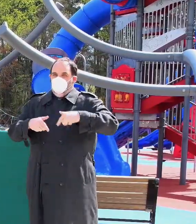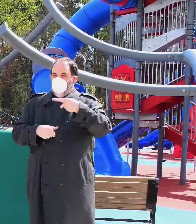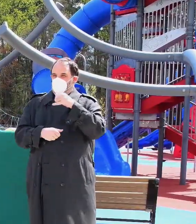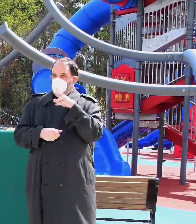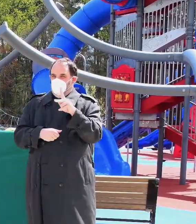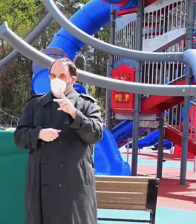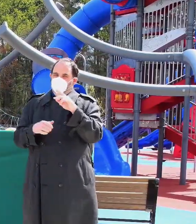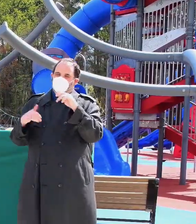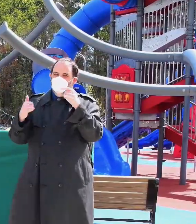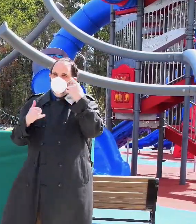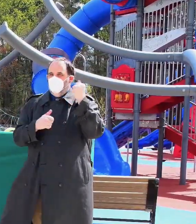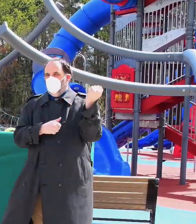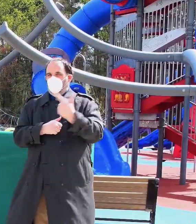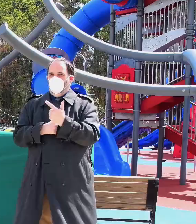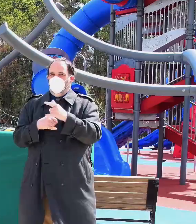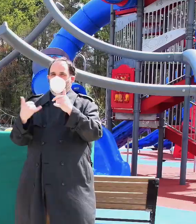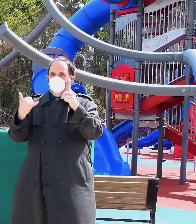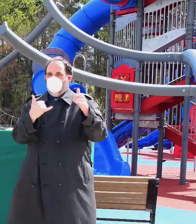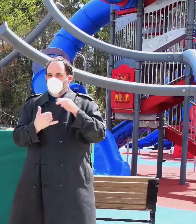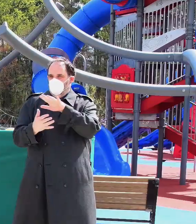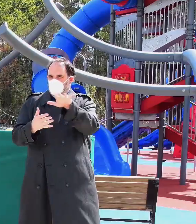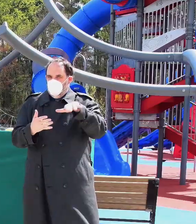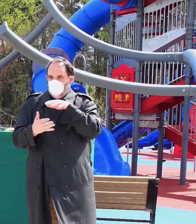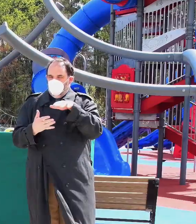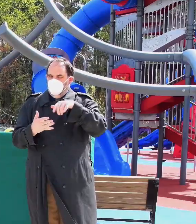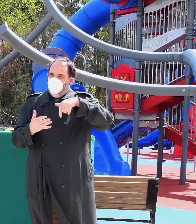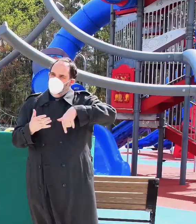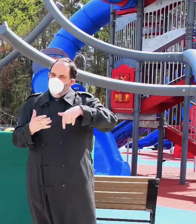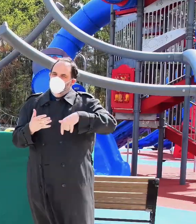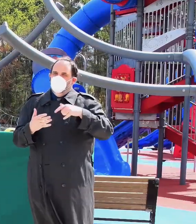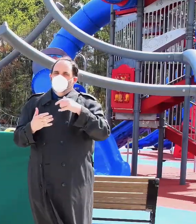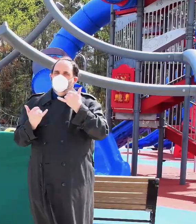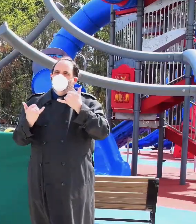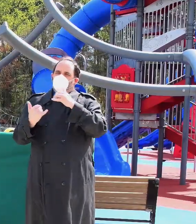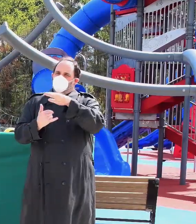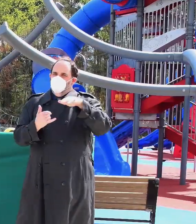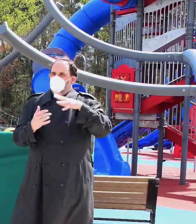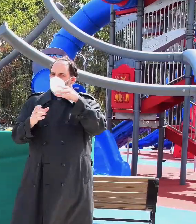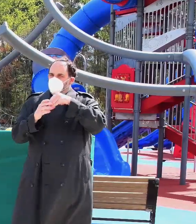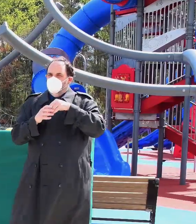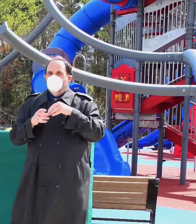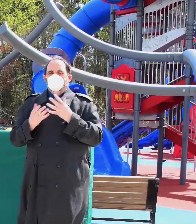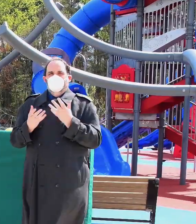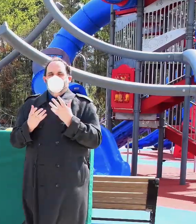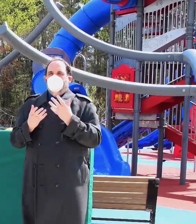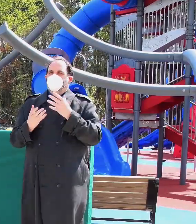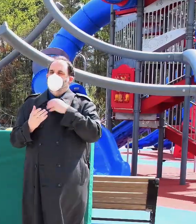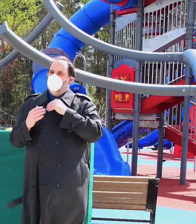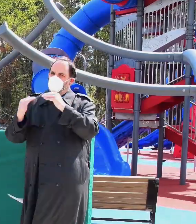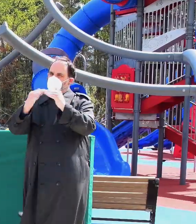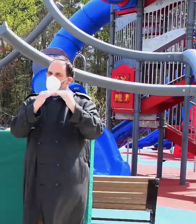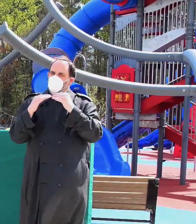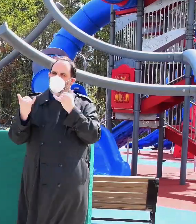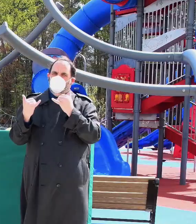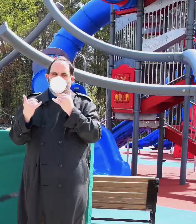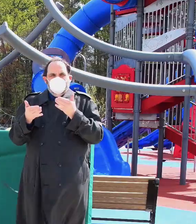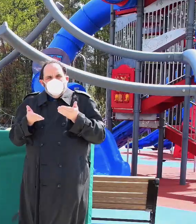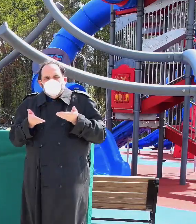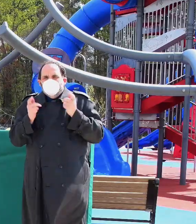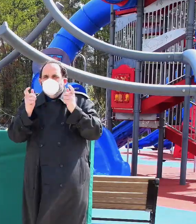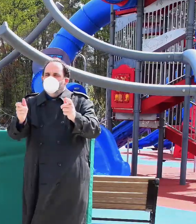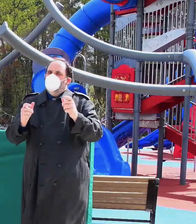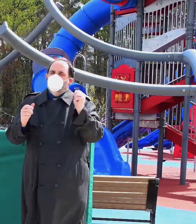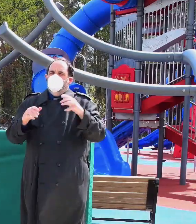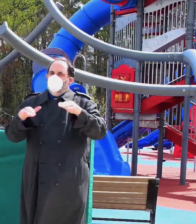Play for All Playground. This playground embraces inclusion and equitable play for opportunities for